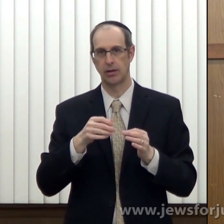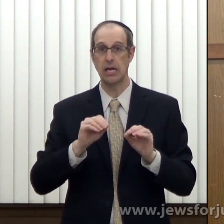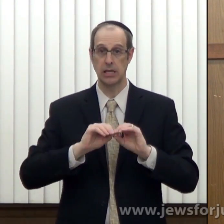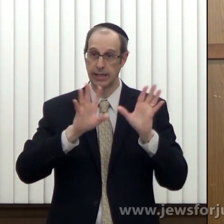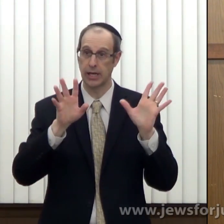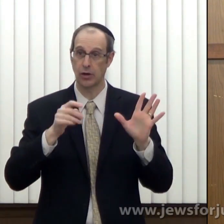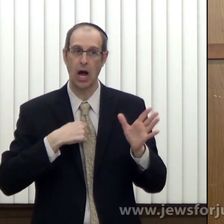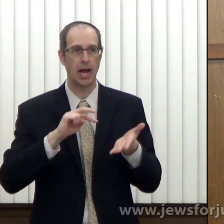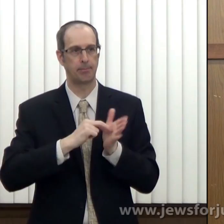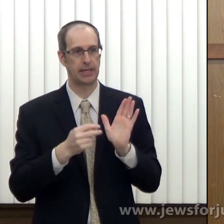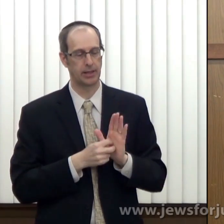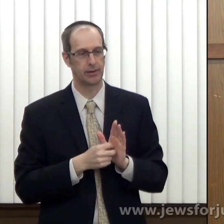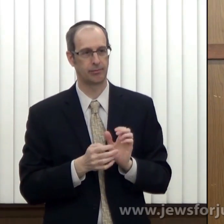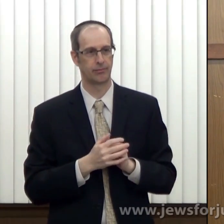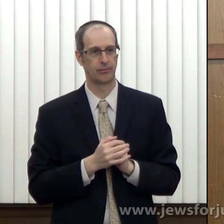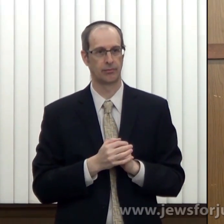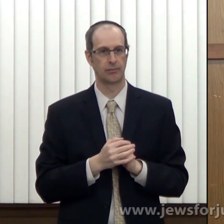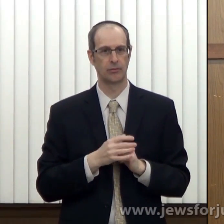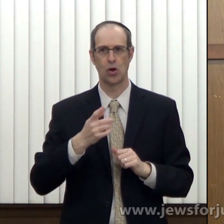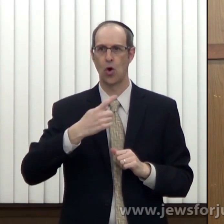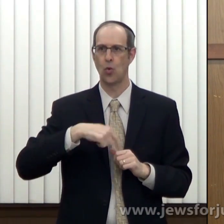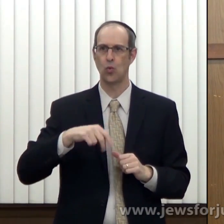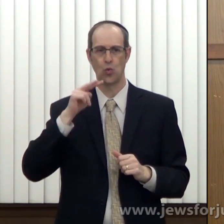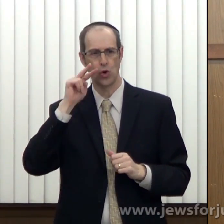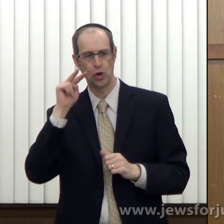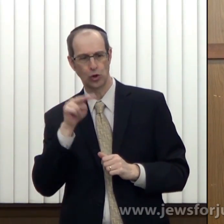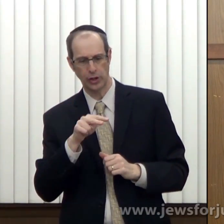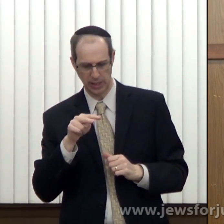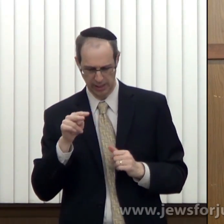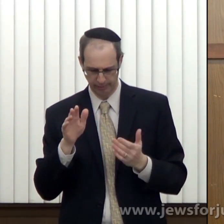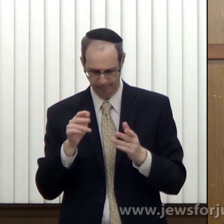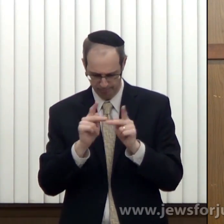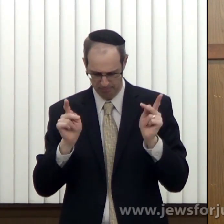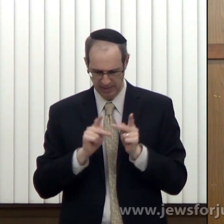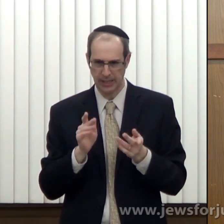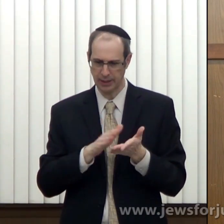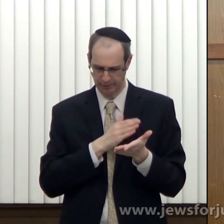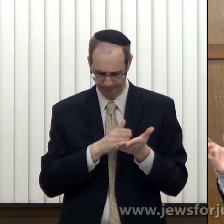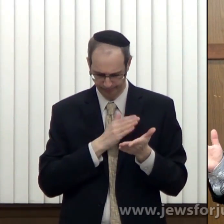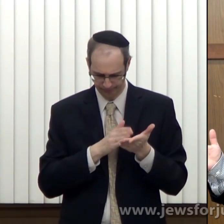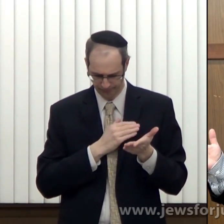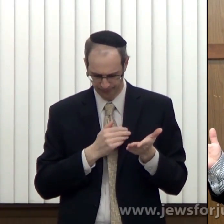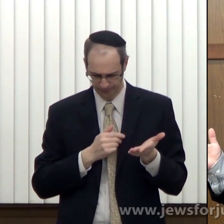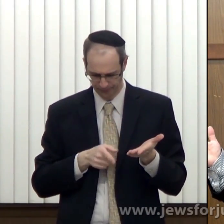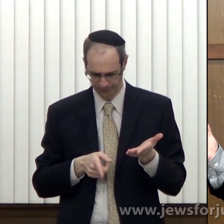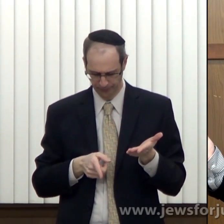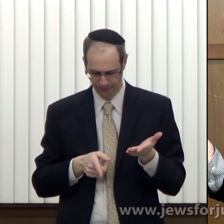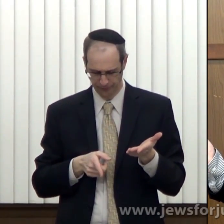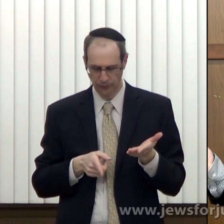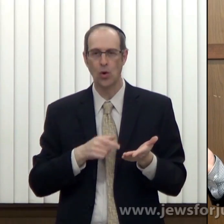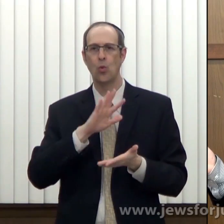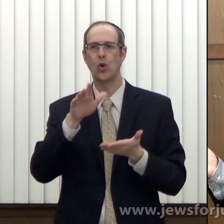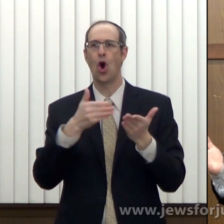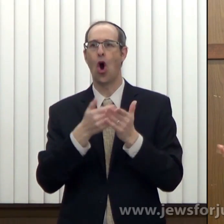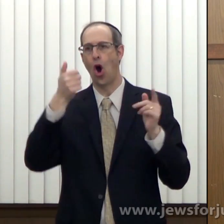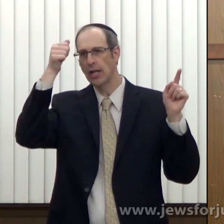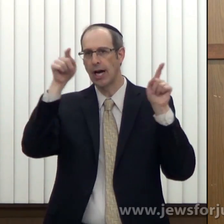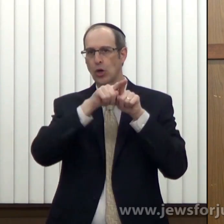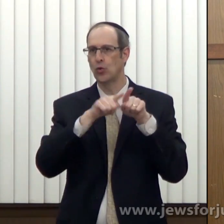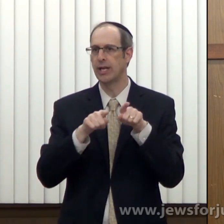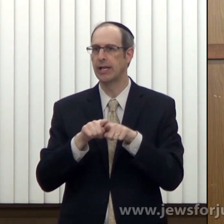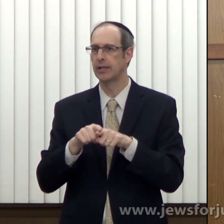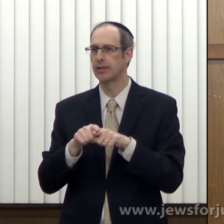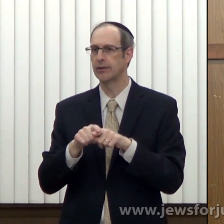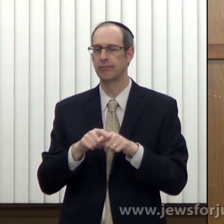is that we are looking at passages where everyone agrees to what